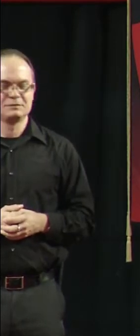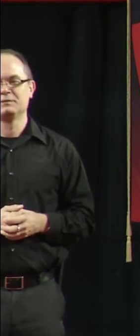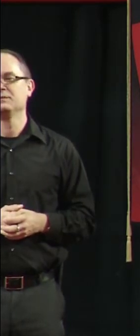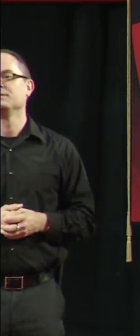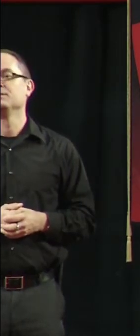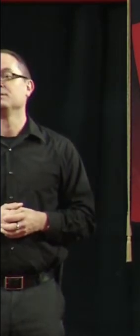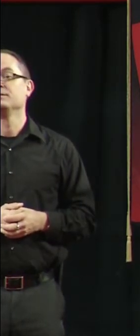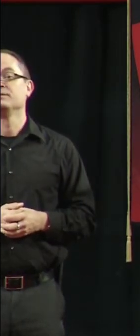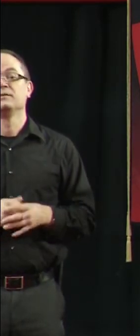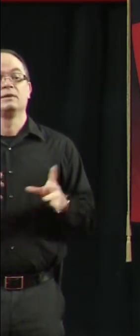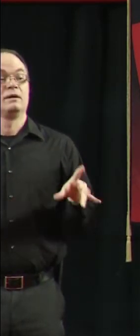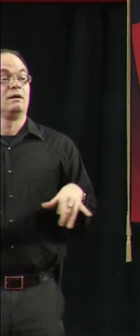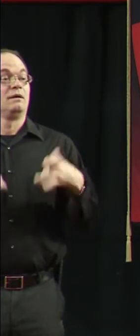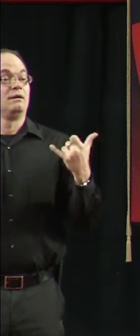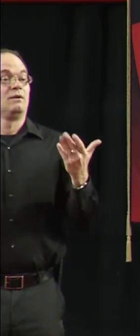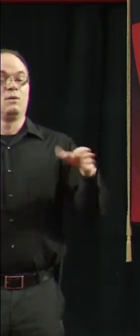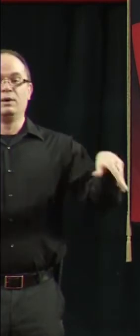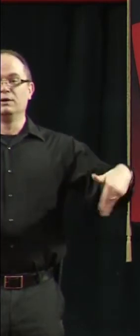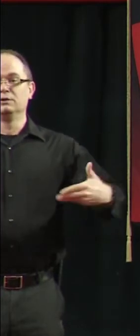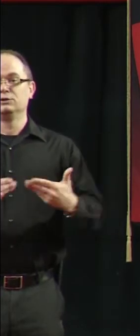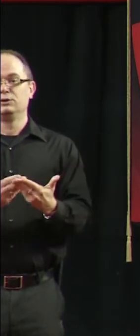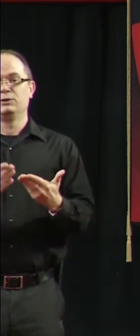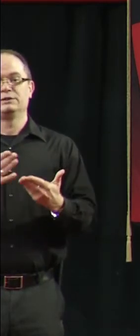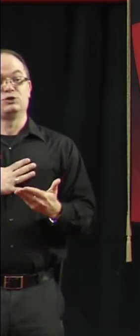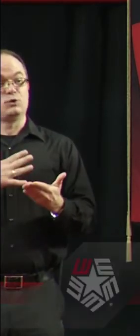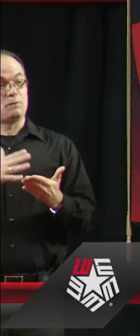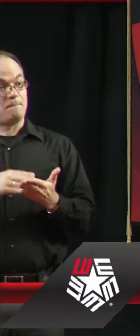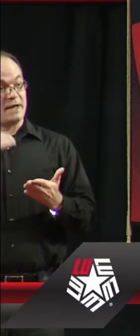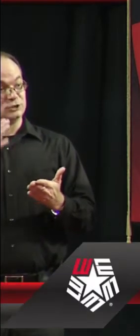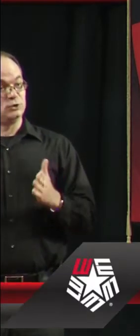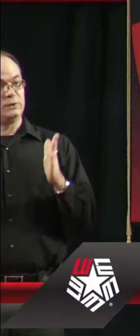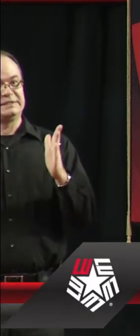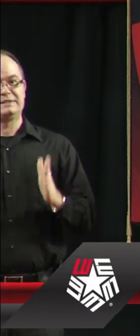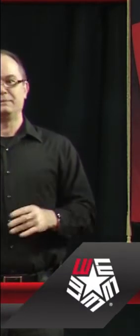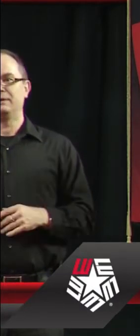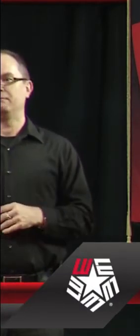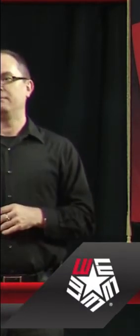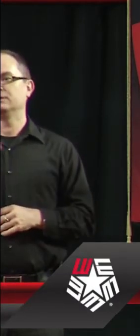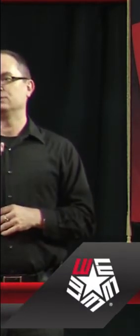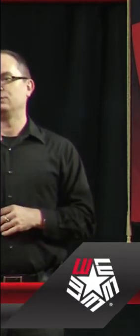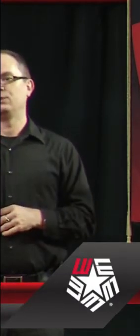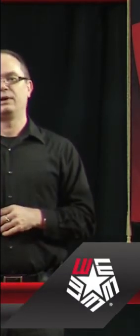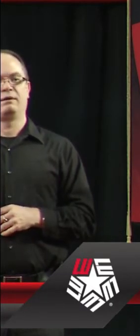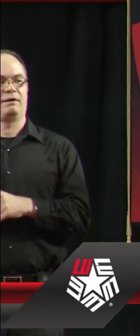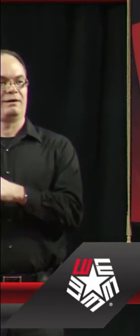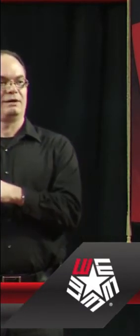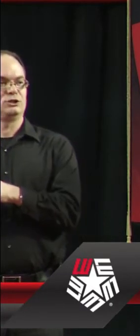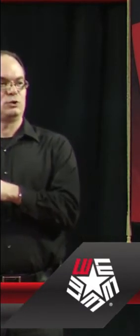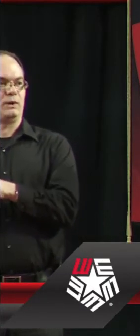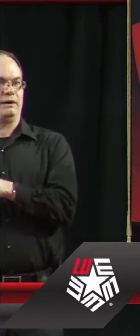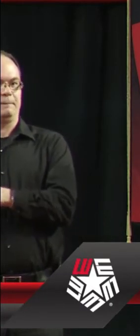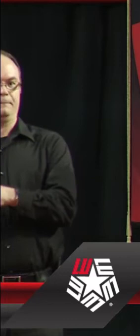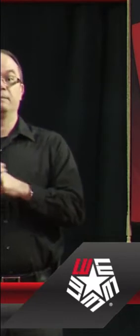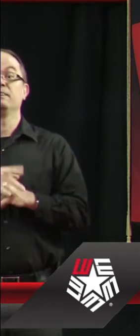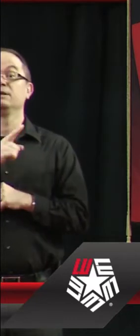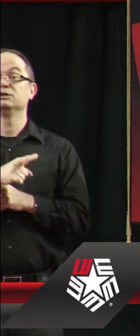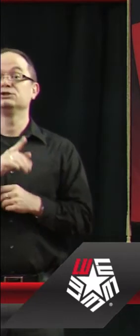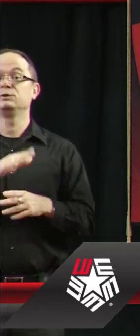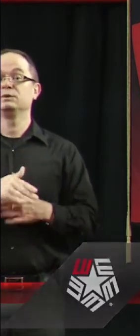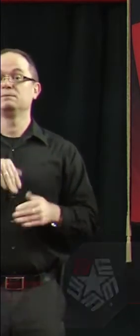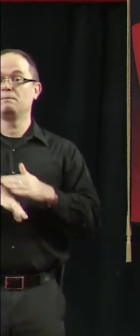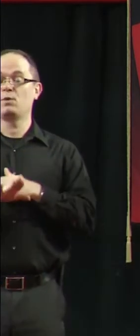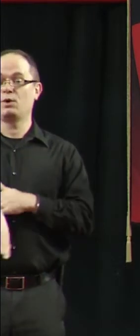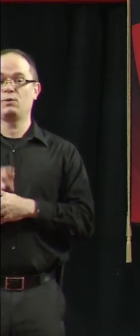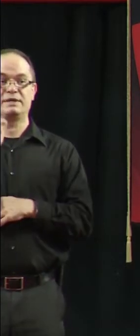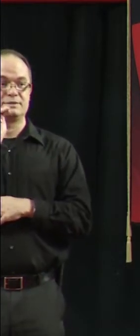I would now like to introduce tonight's student speaker, Miss Lauren Conjoyan. Lauren was born and raised